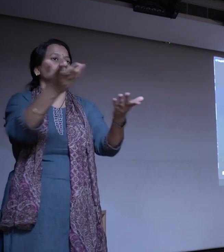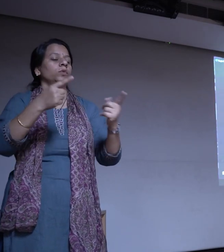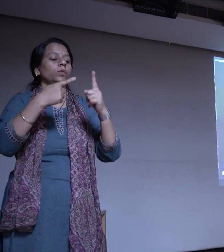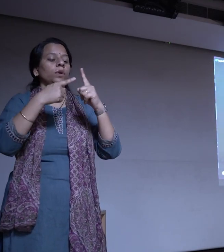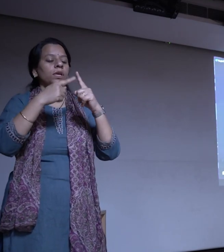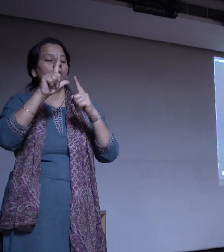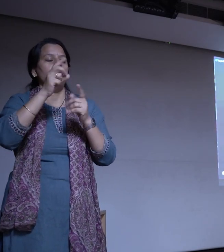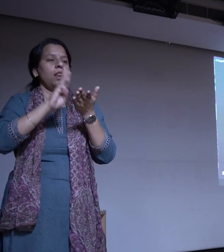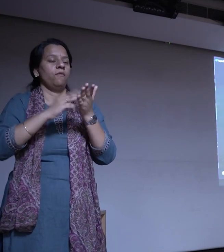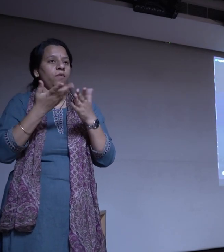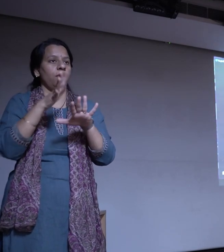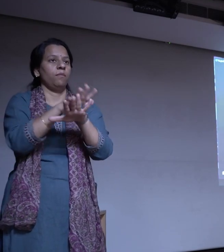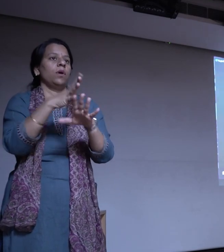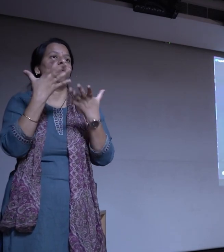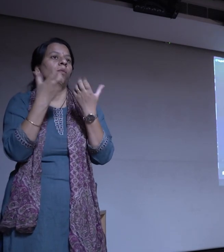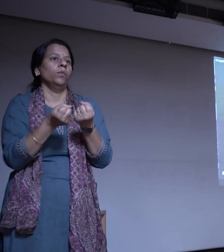this